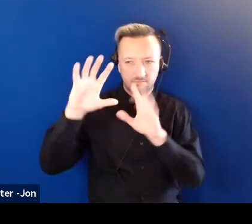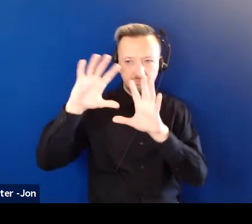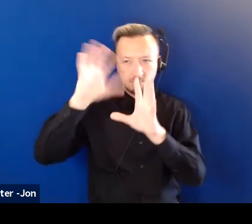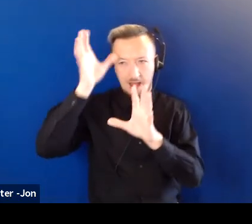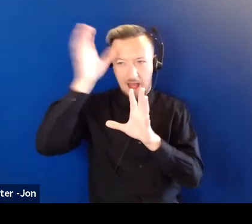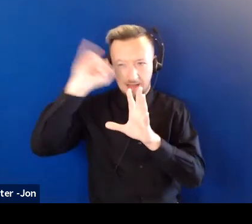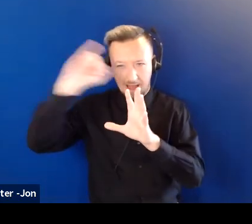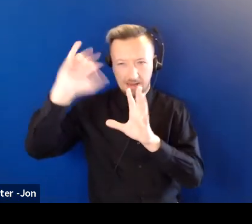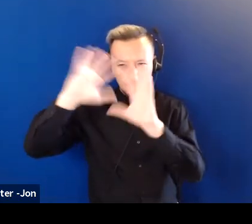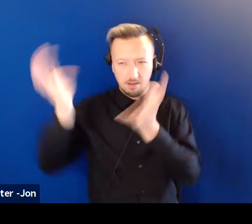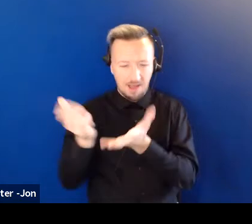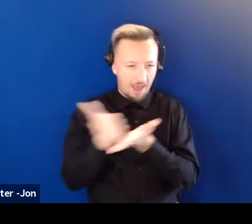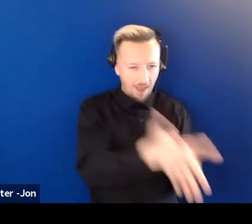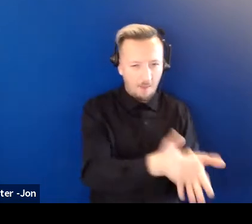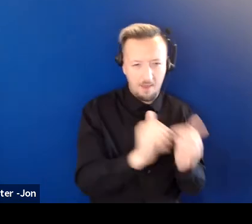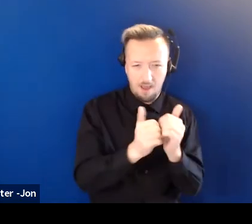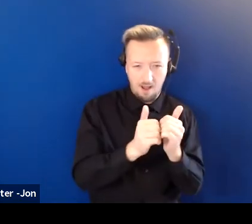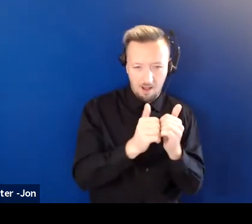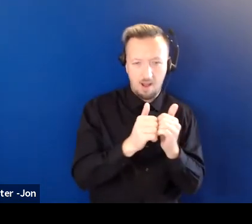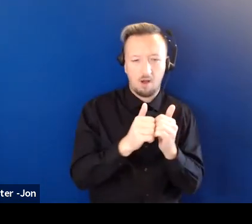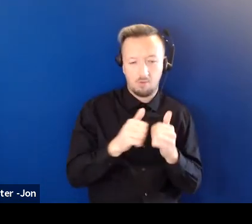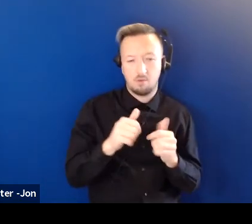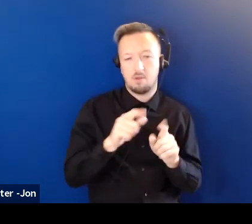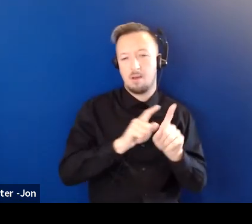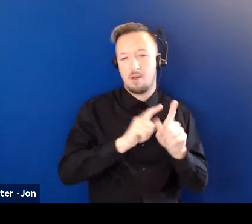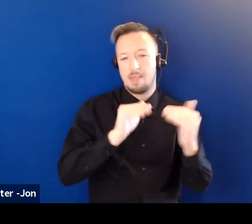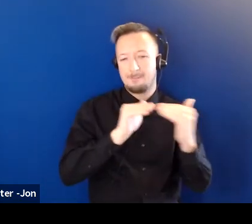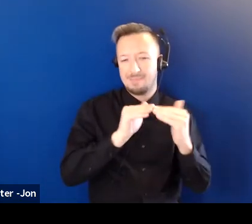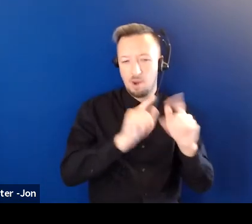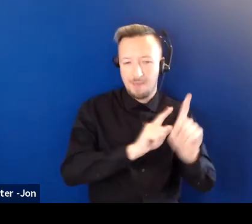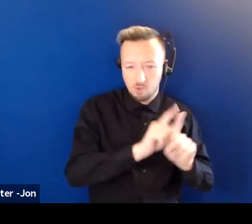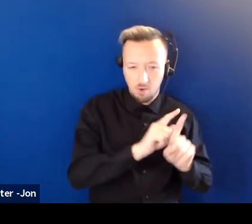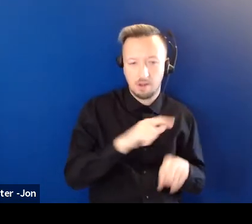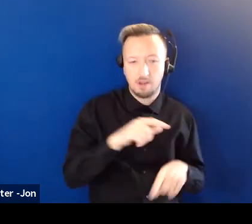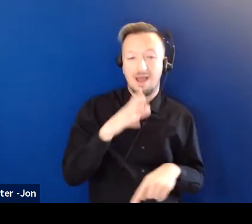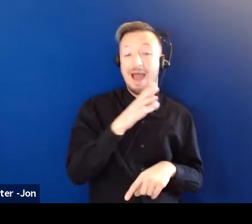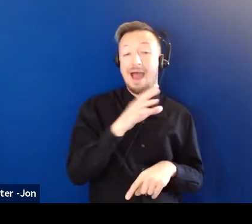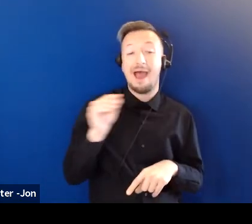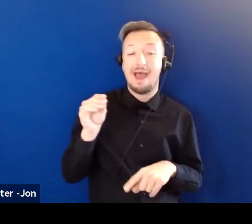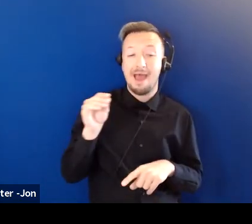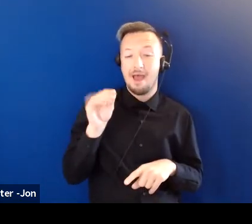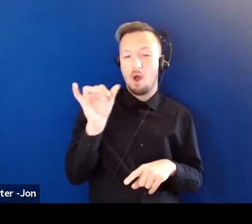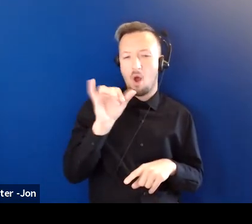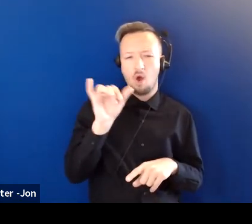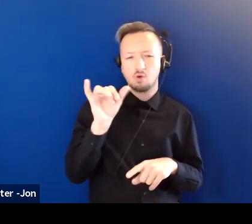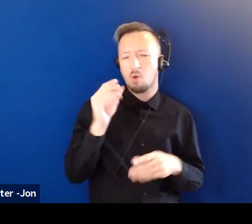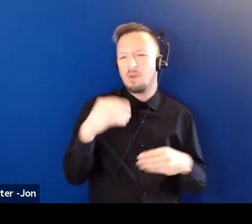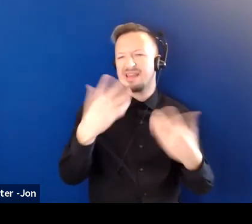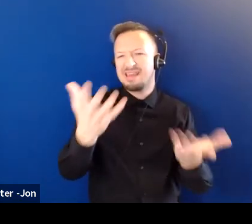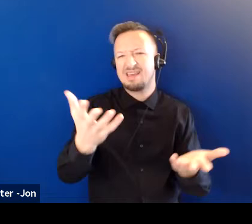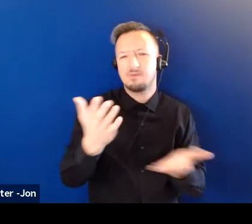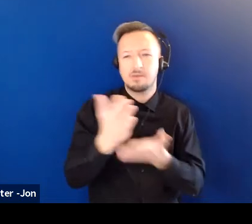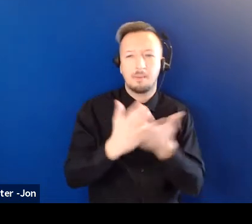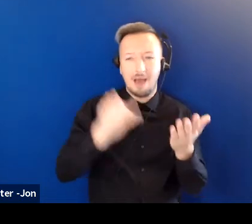as important as those transition age youth and everyone in between. And then hopefully walking away with some ideas of how you can